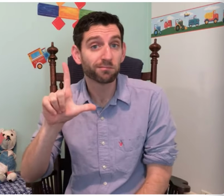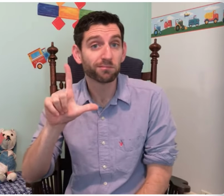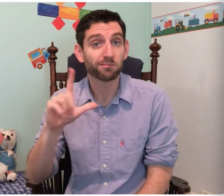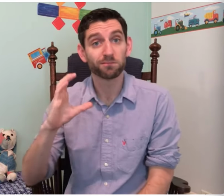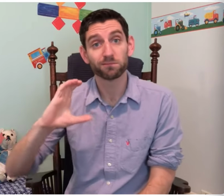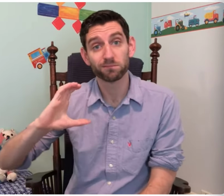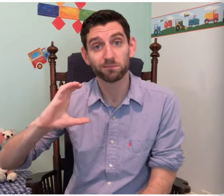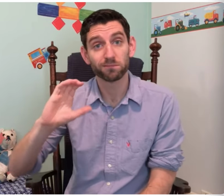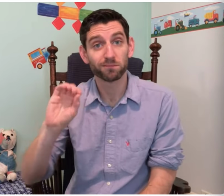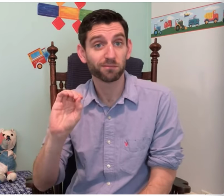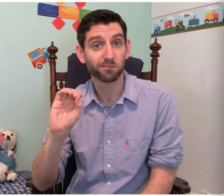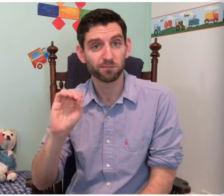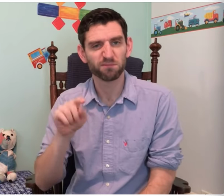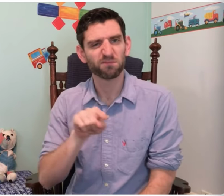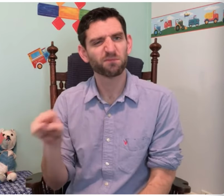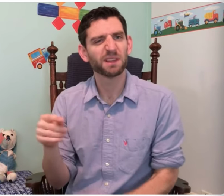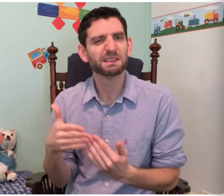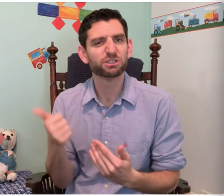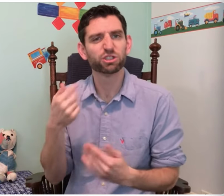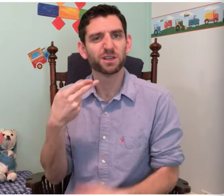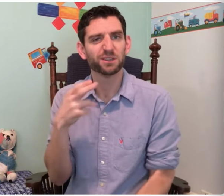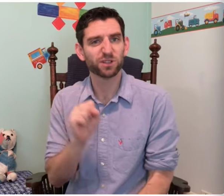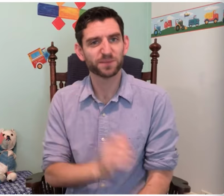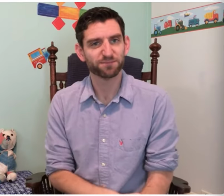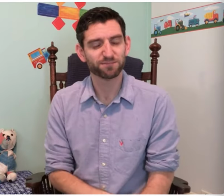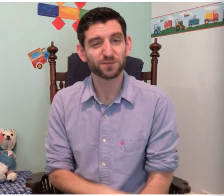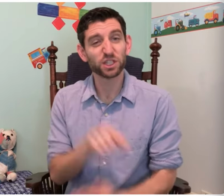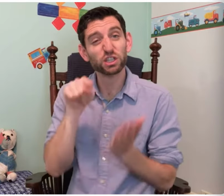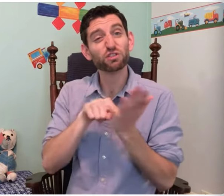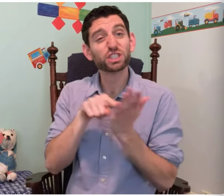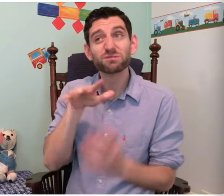5, B, L, C, and O.